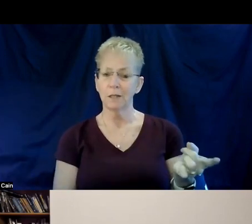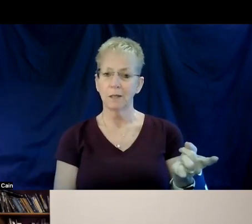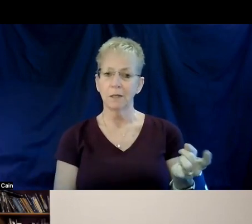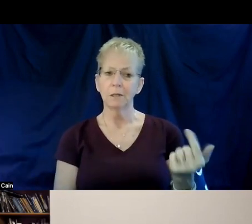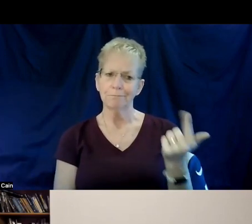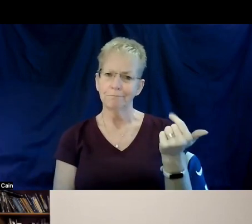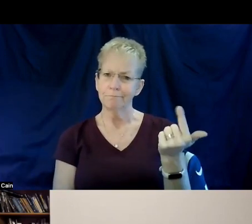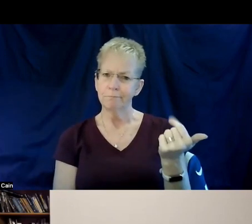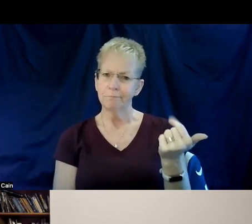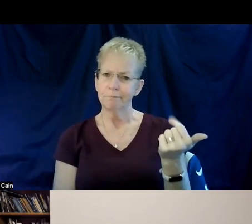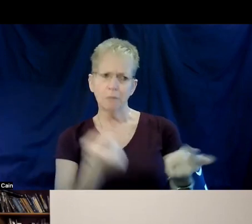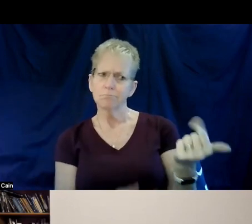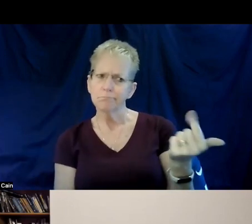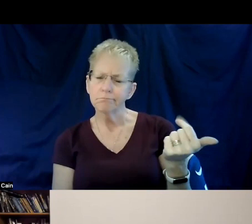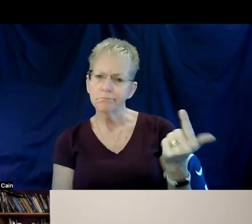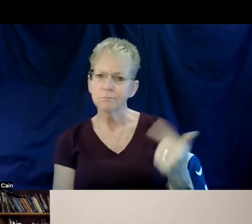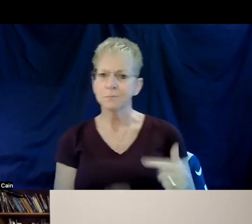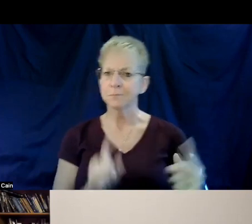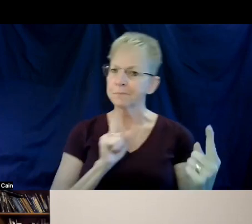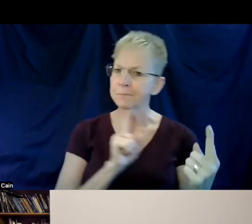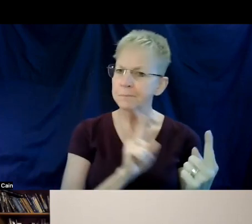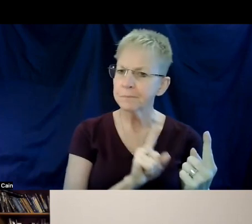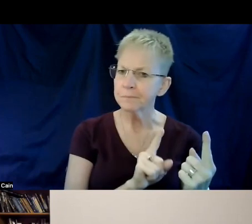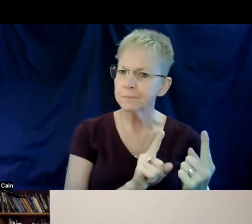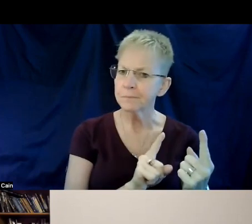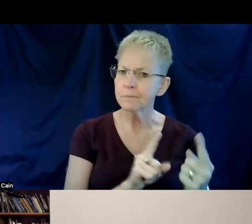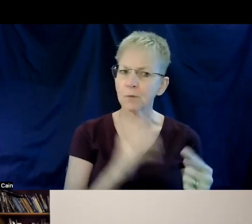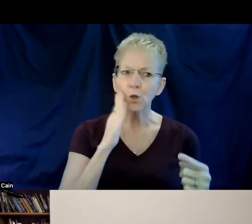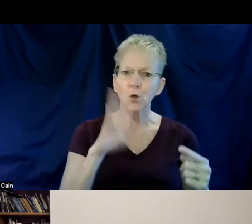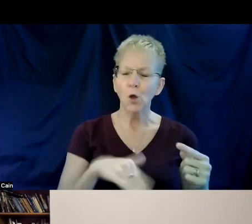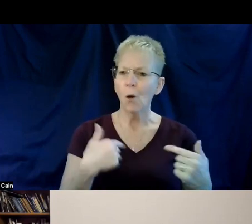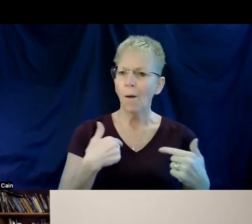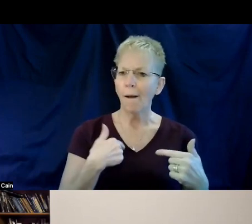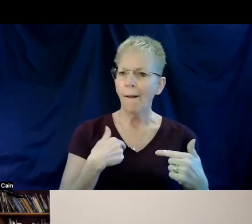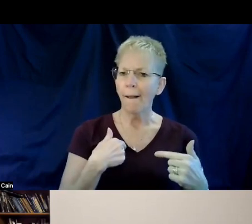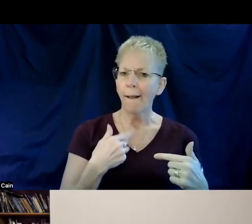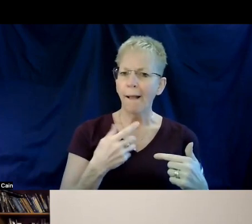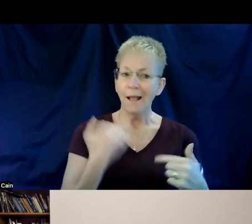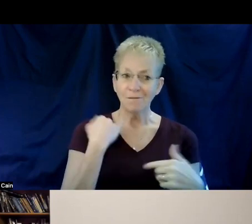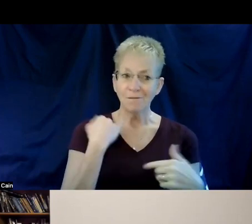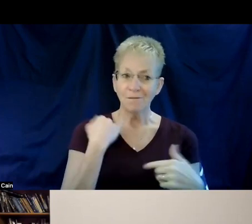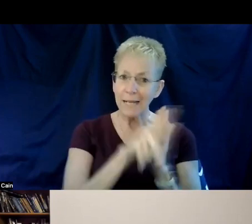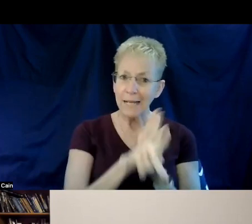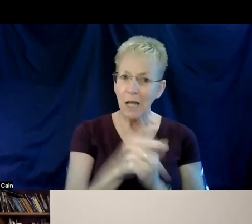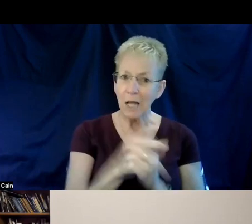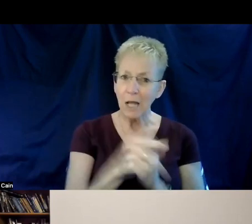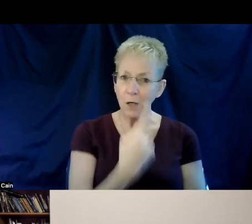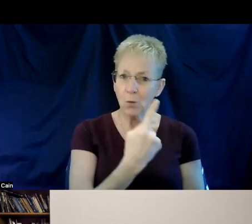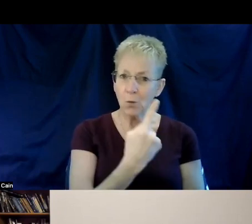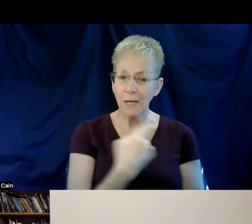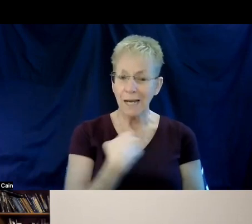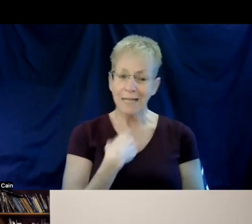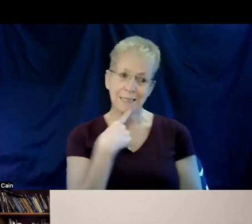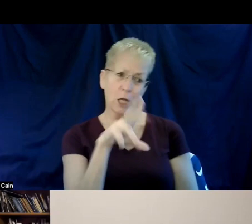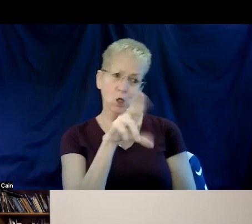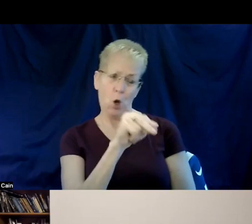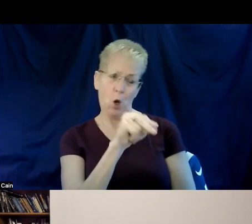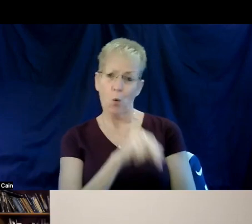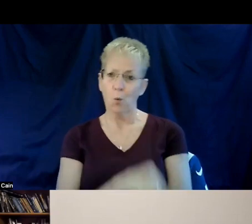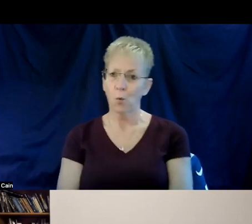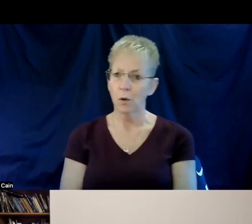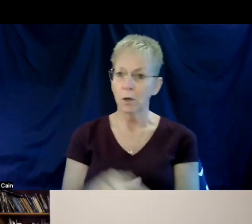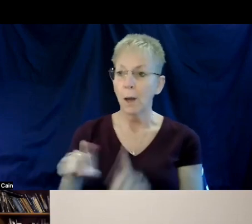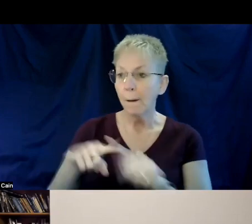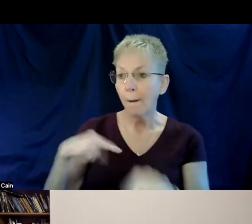me to come closer, and he said, they always ask me if I killed anyone, and I tell them I didn't, but I